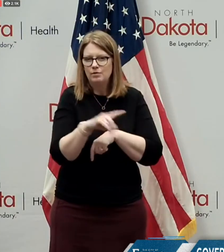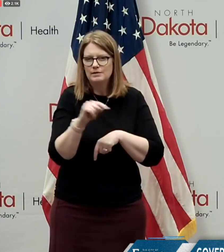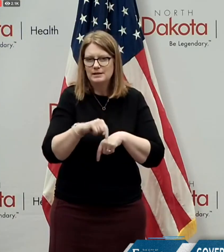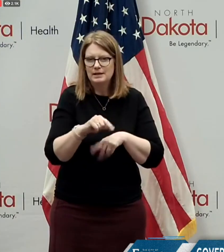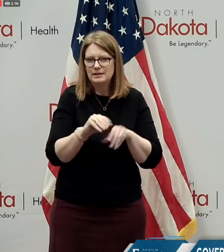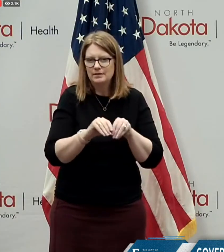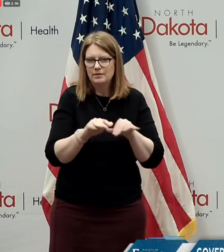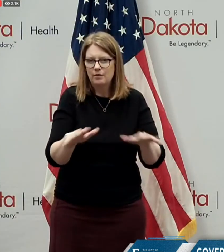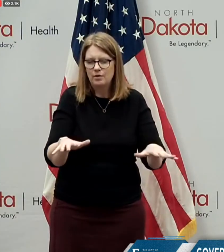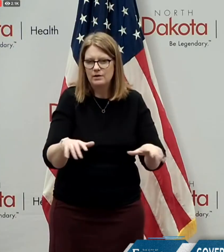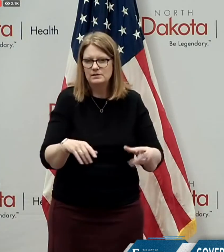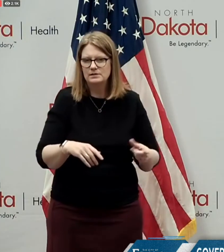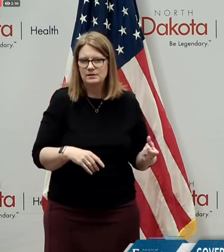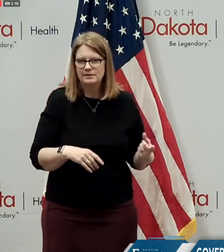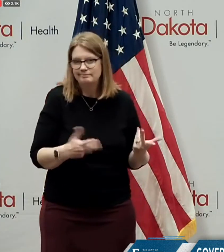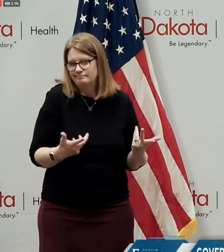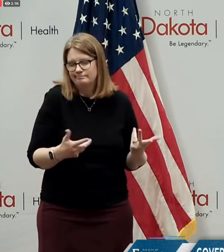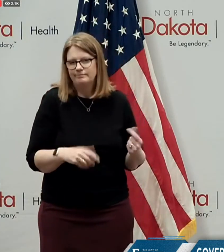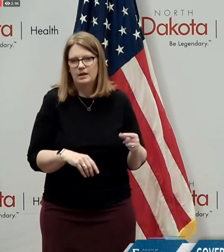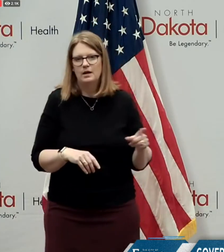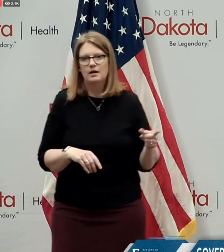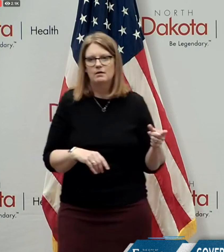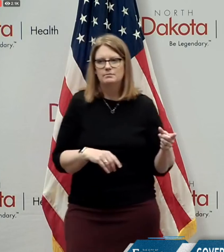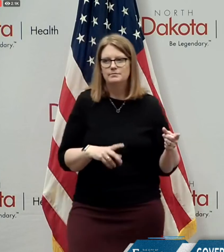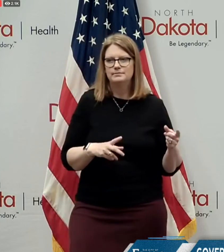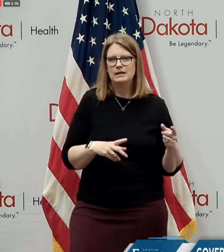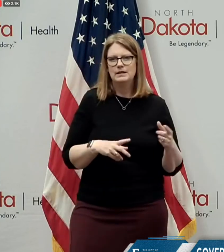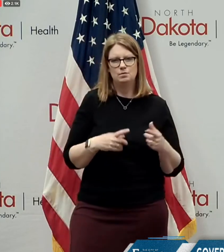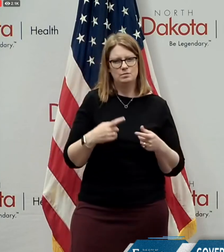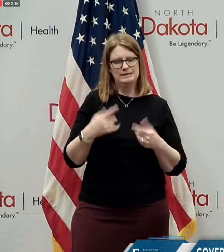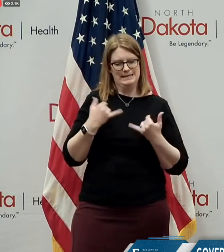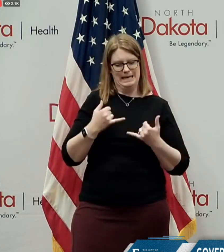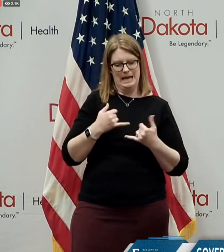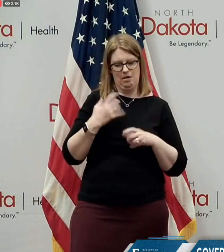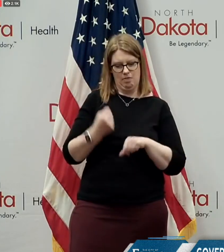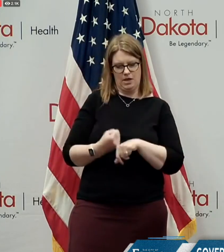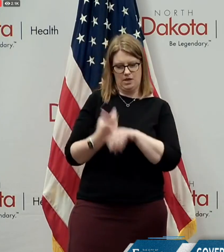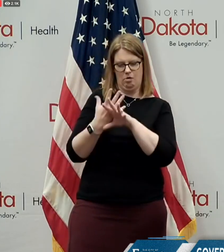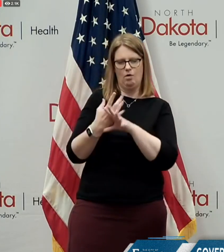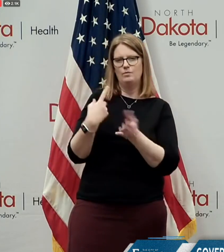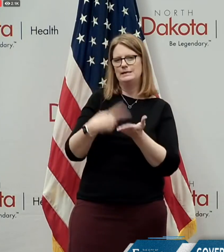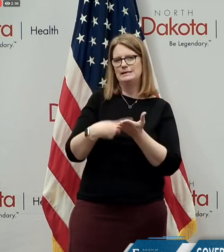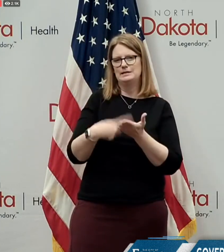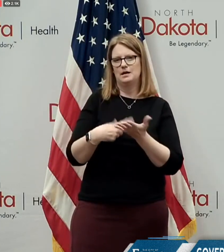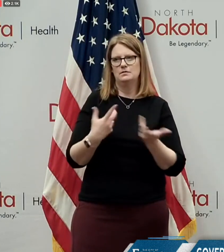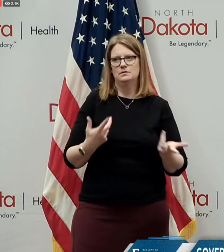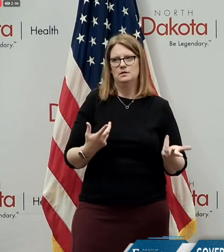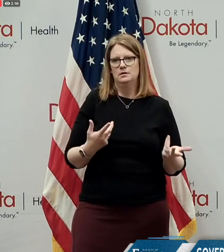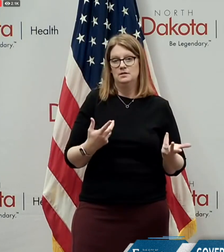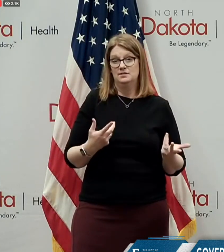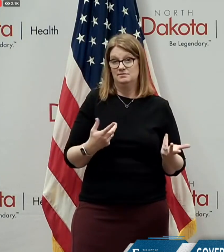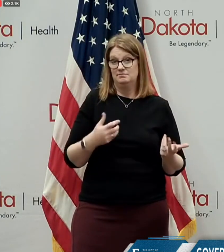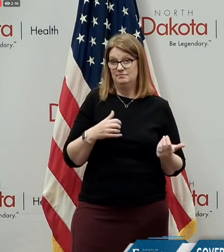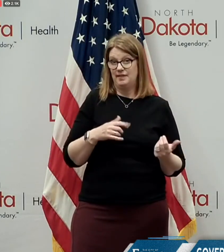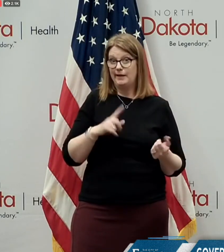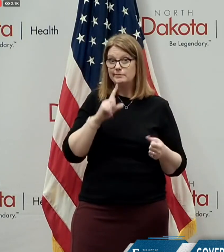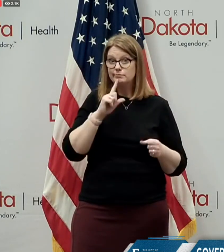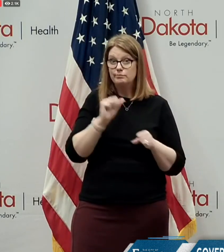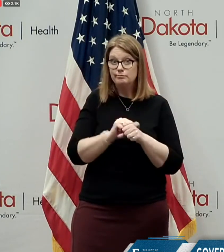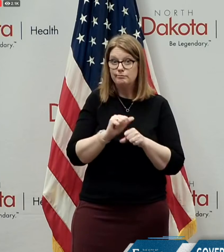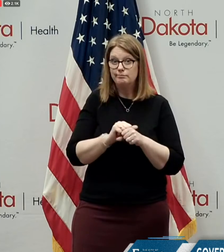This came up on the call today, and I don't think there's anything conclusive yet.